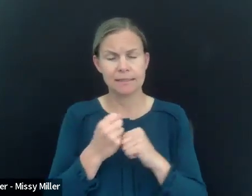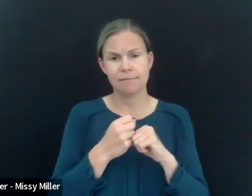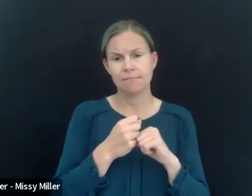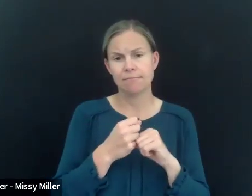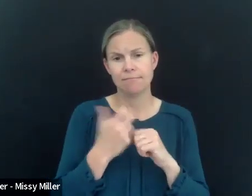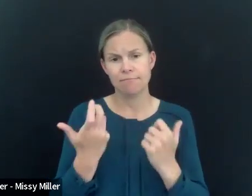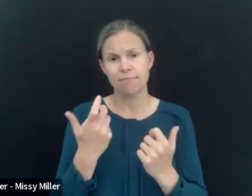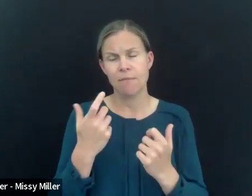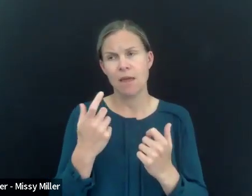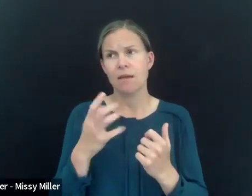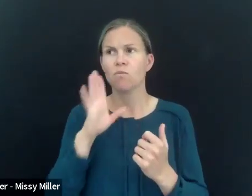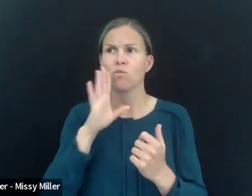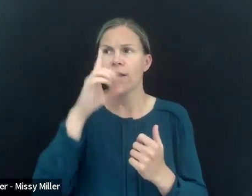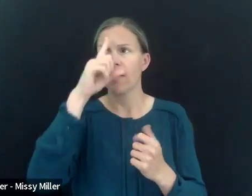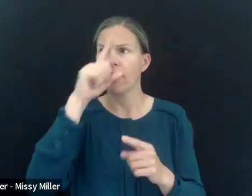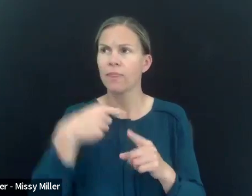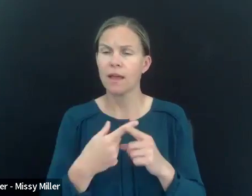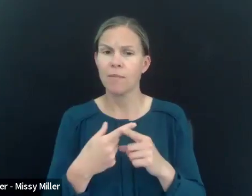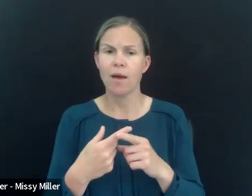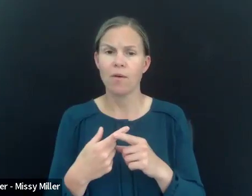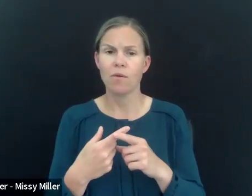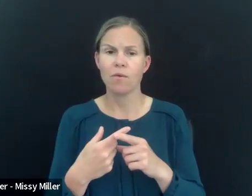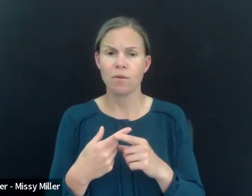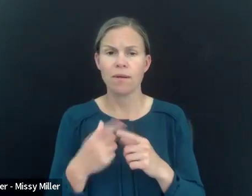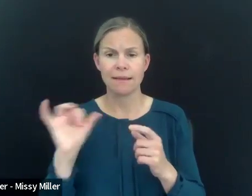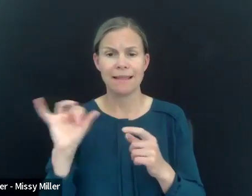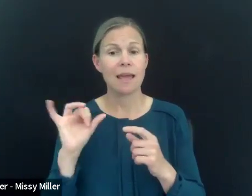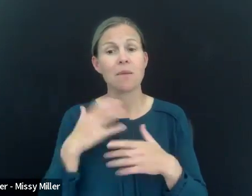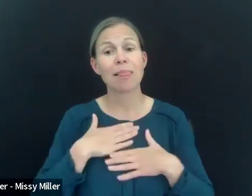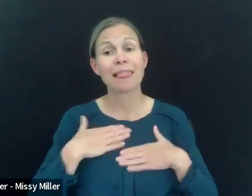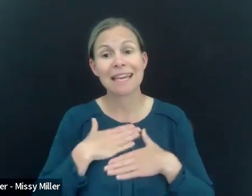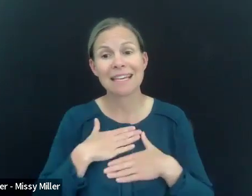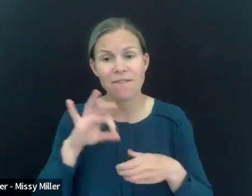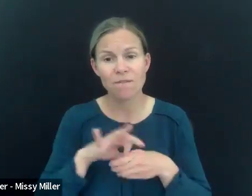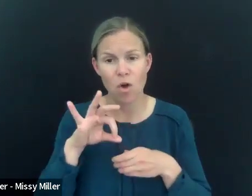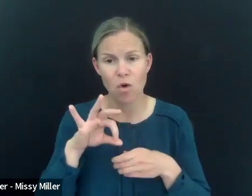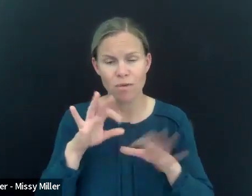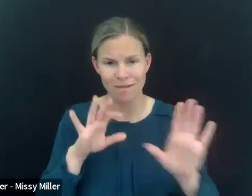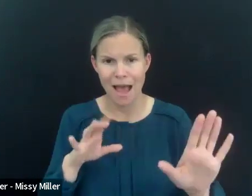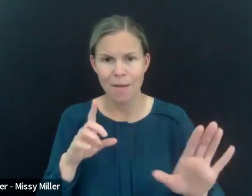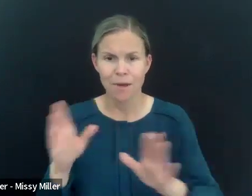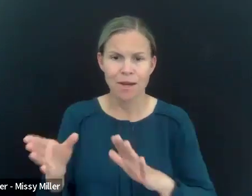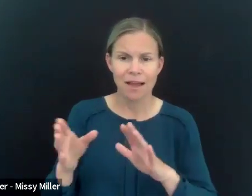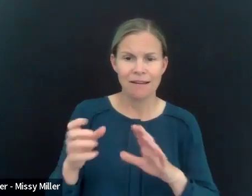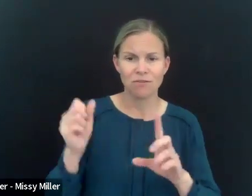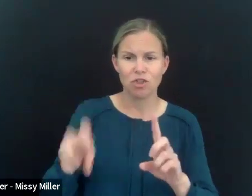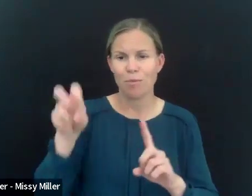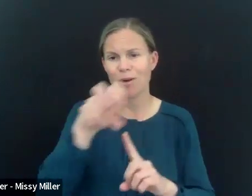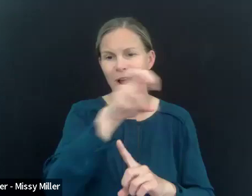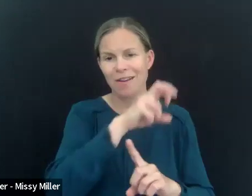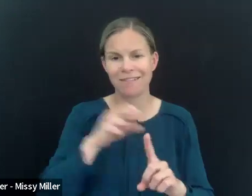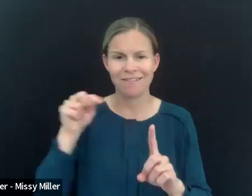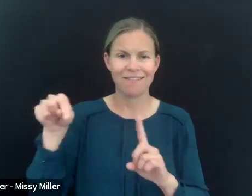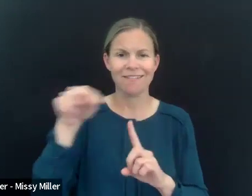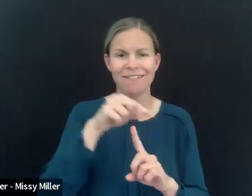think about ways in which, please, you all vote. Listen, I'm going to kind of go all over the place, but where I'm landing